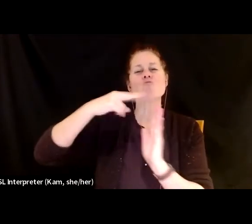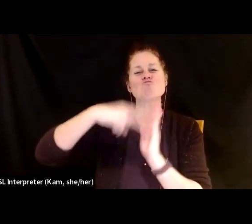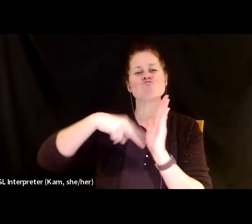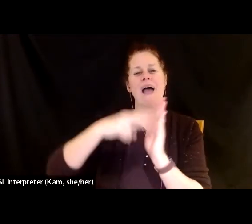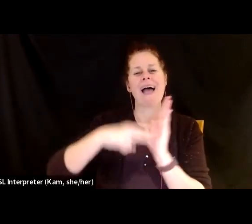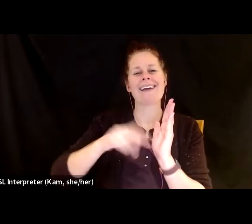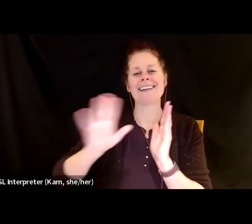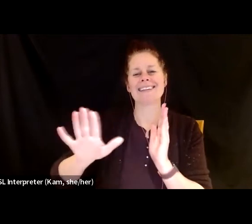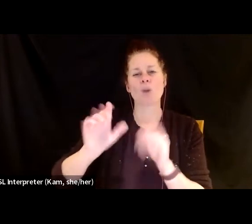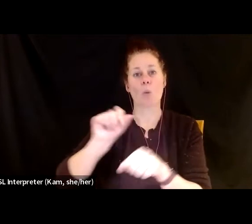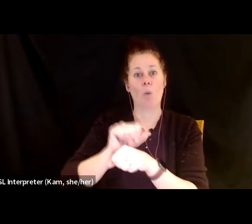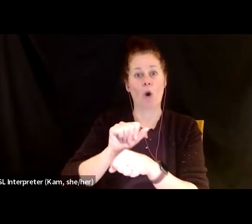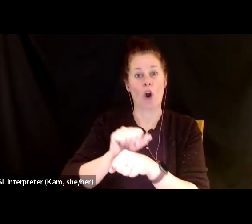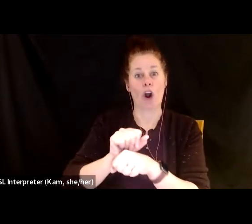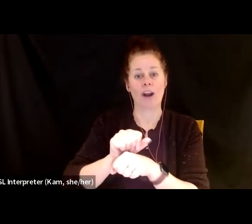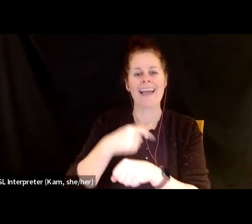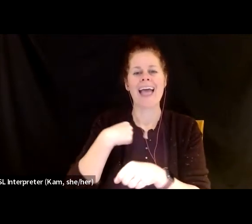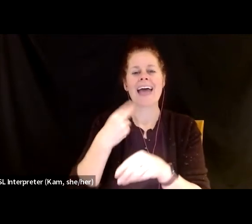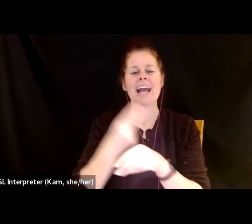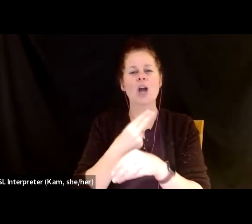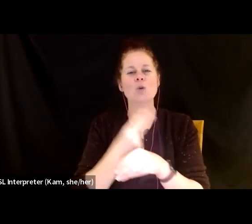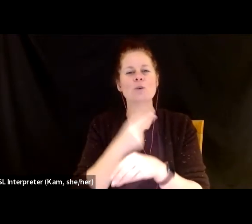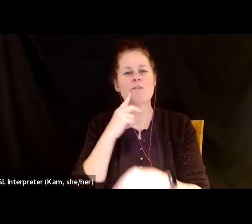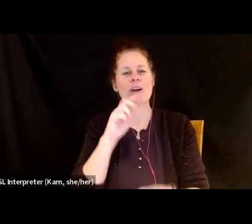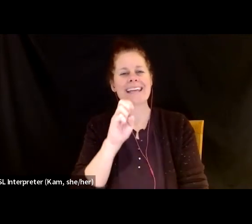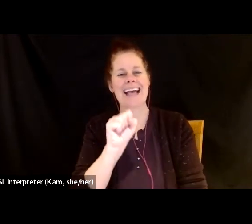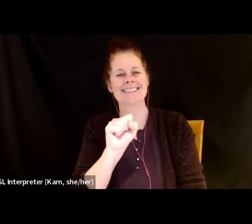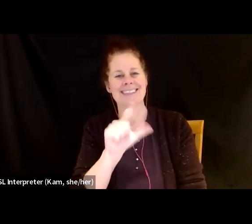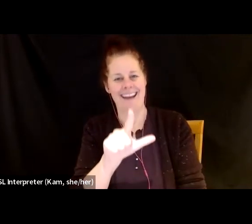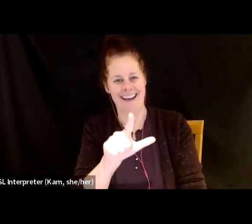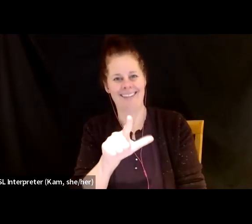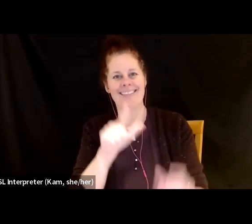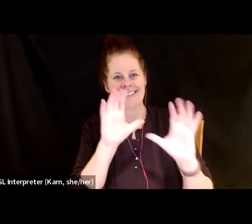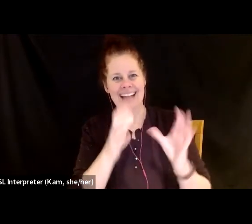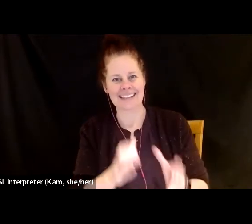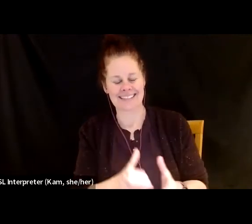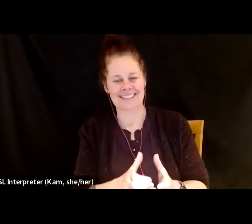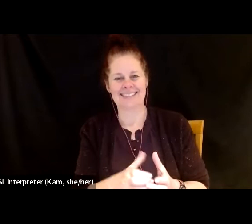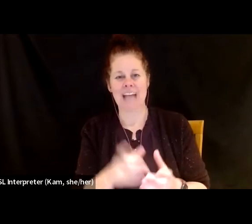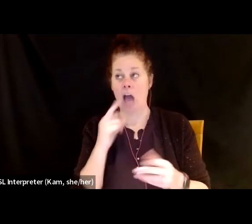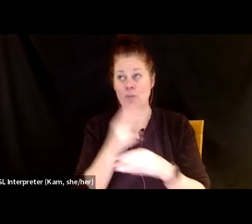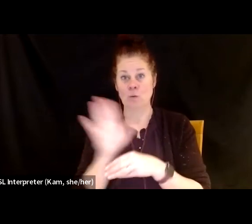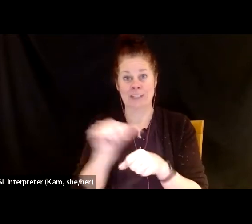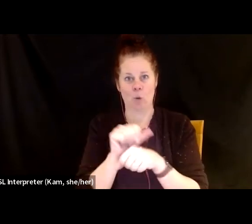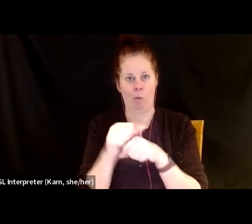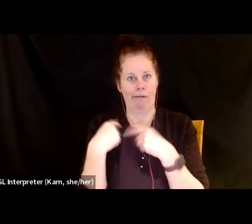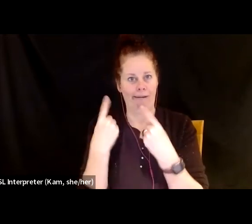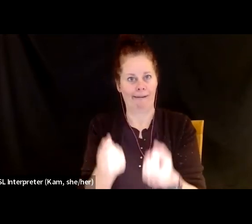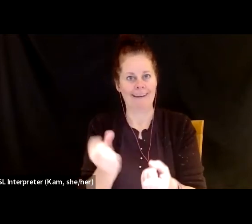in my English shell for second language learners. So it was pretty amazing to put a face to some of